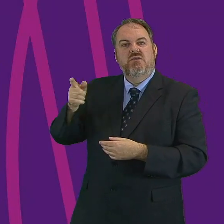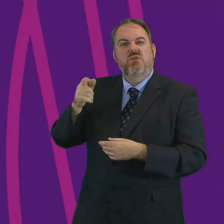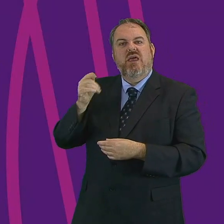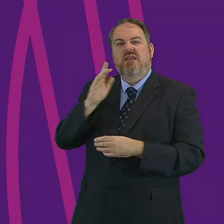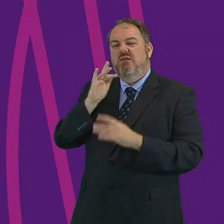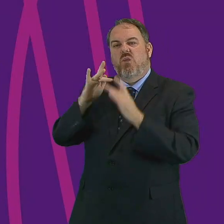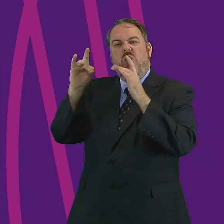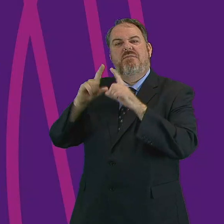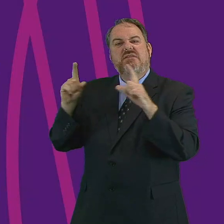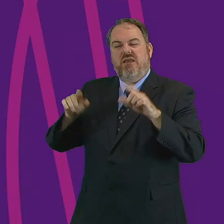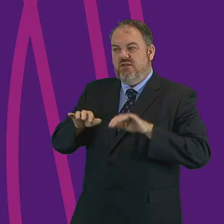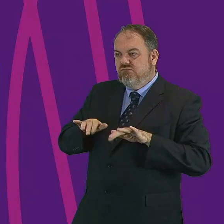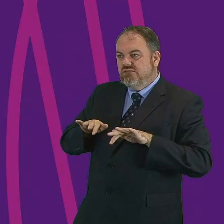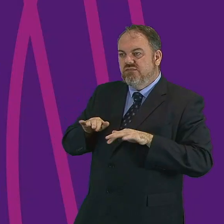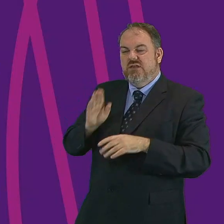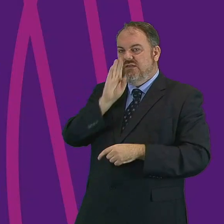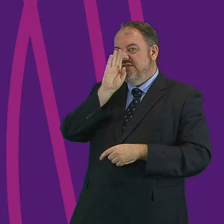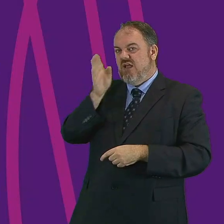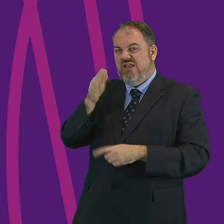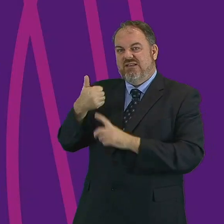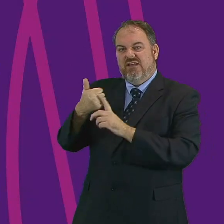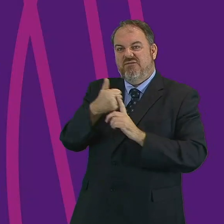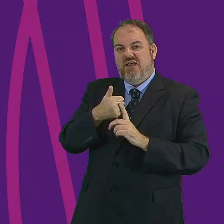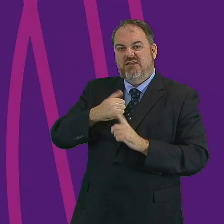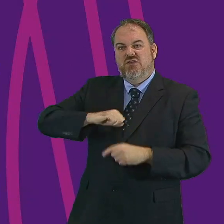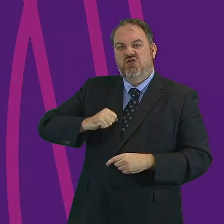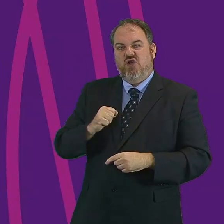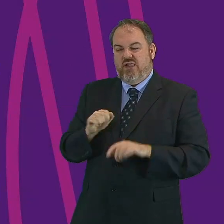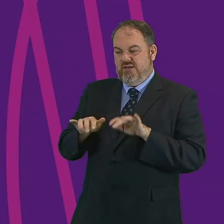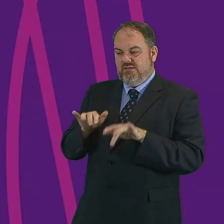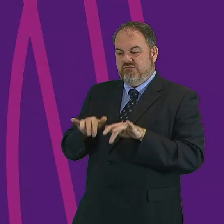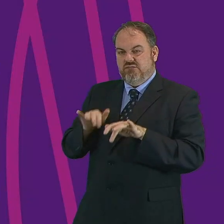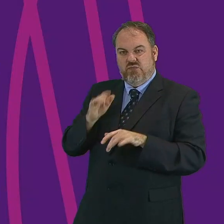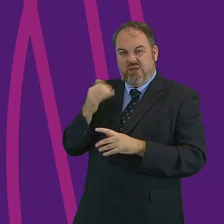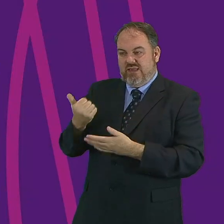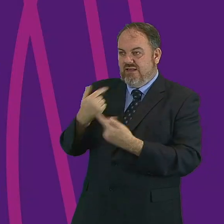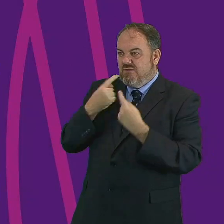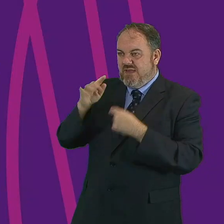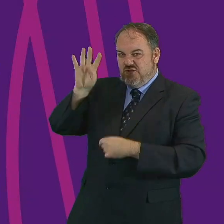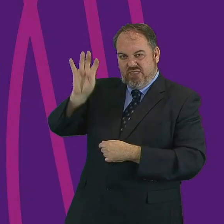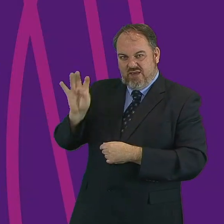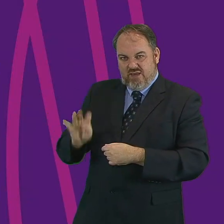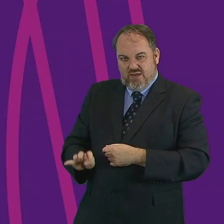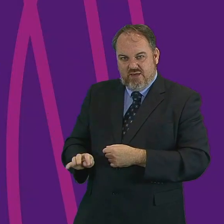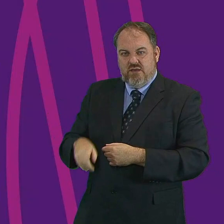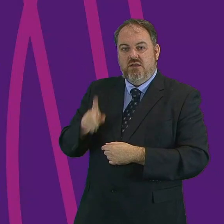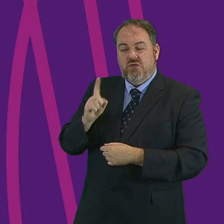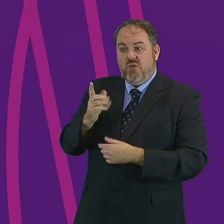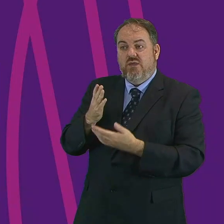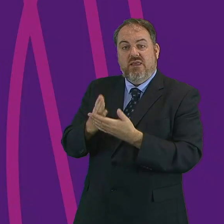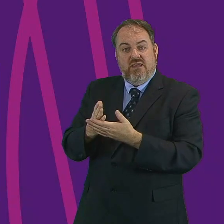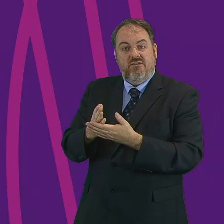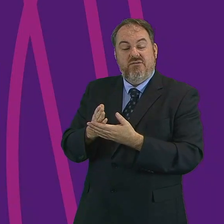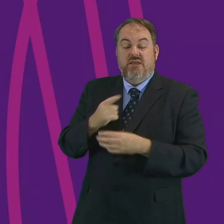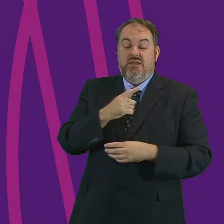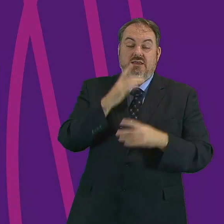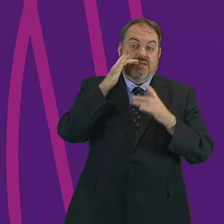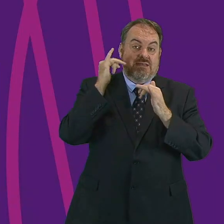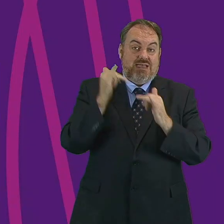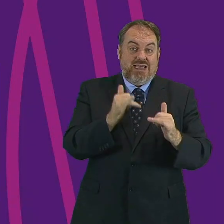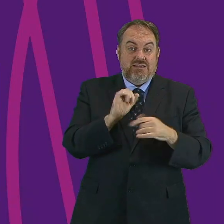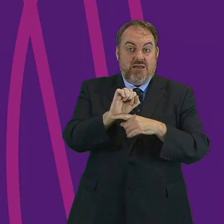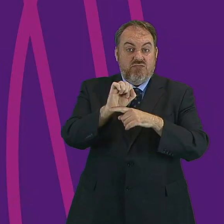bank details or your computer passwords. They will never try to sell you anything. They will never tell you you have to pay for a test and will